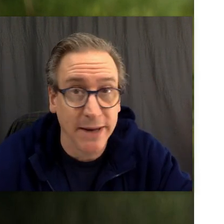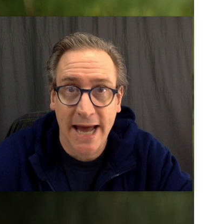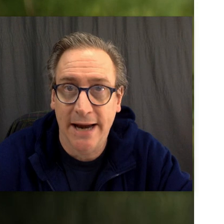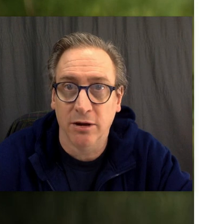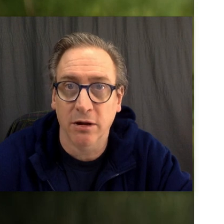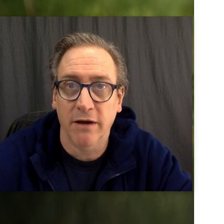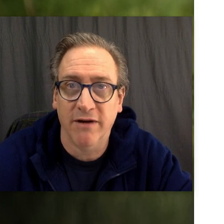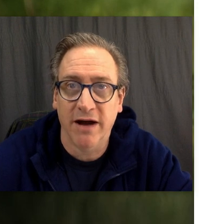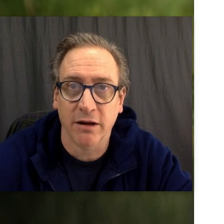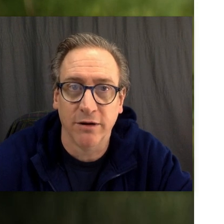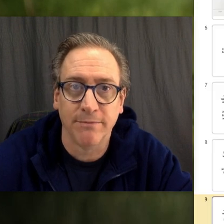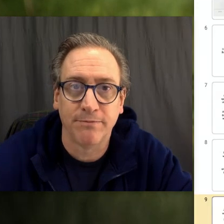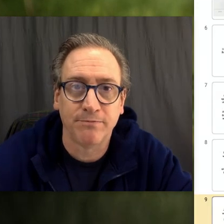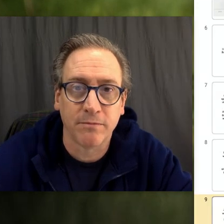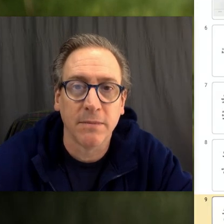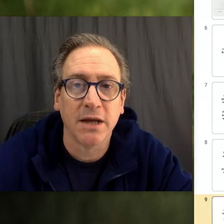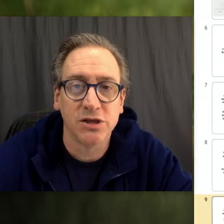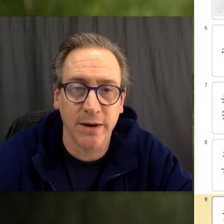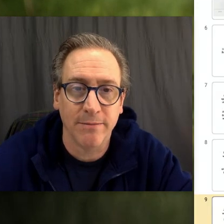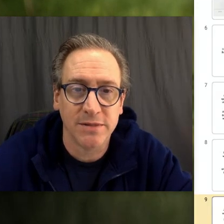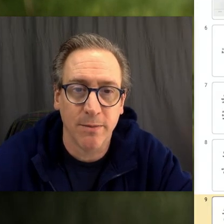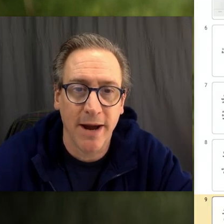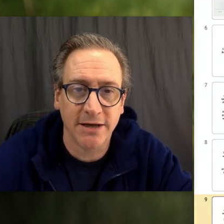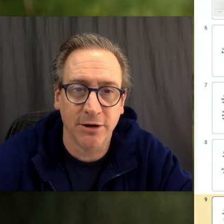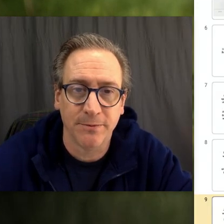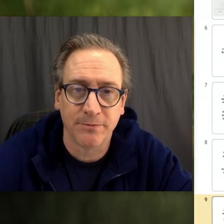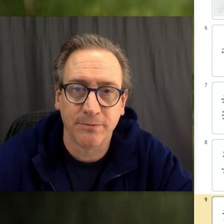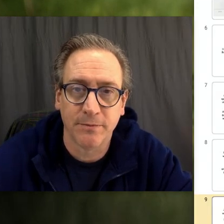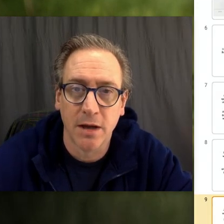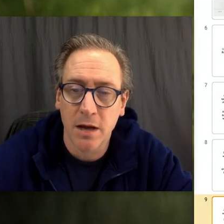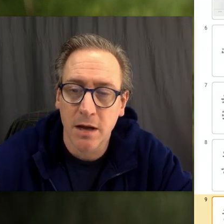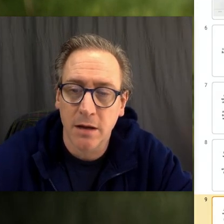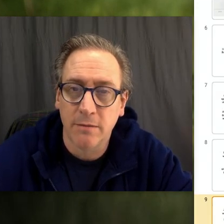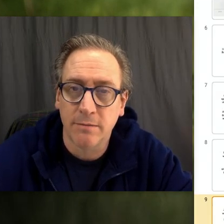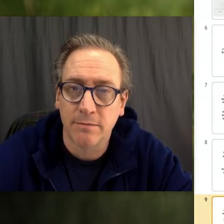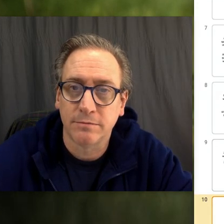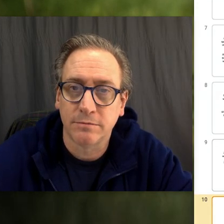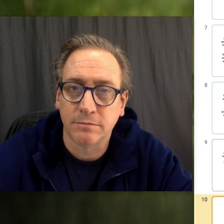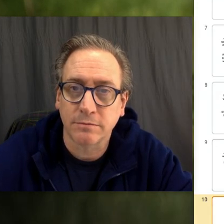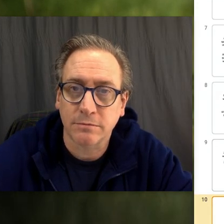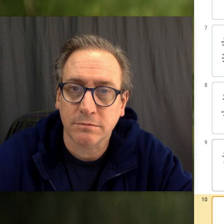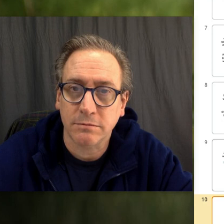totally mechanical of how to learn that. So anyway, so we're back to here.